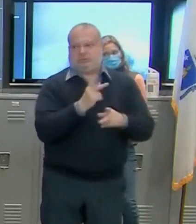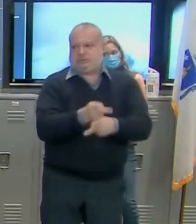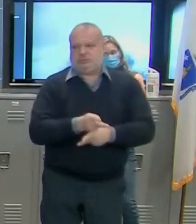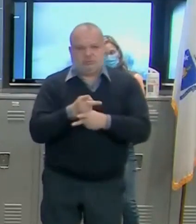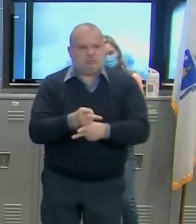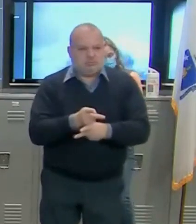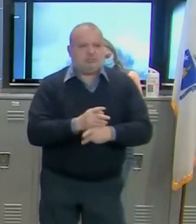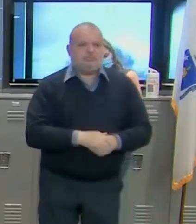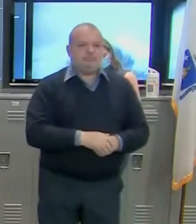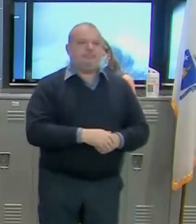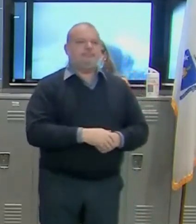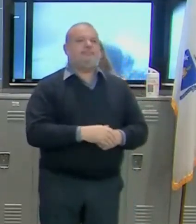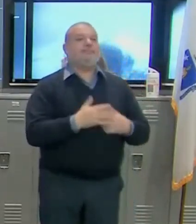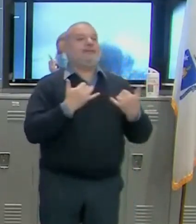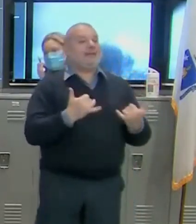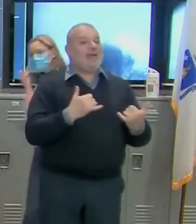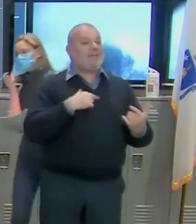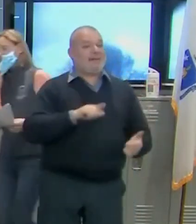Secretary Theo Haridis.